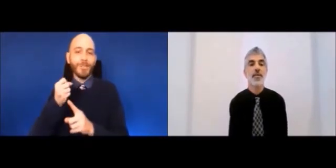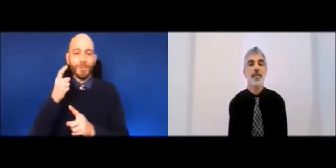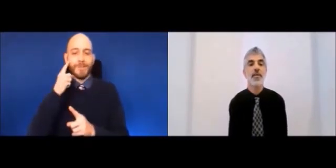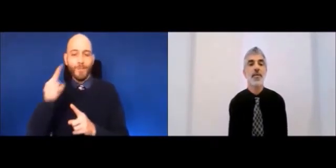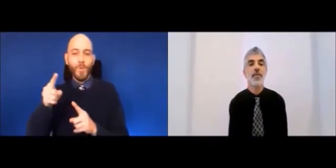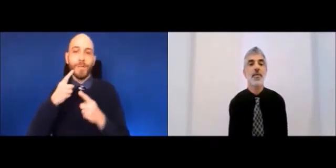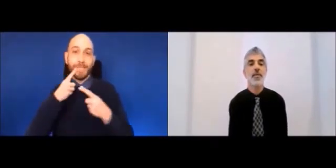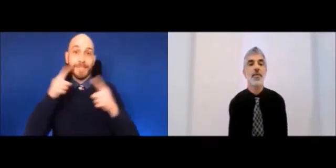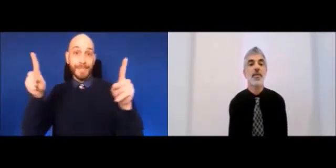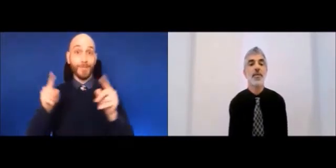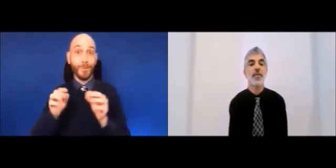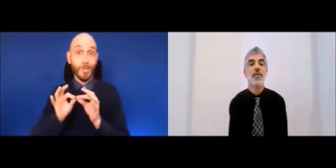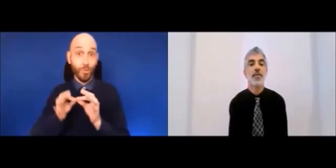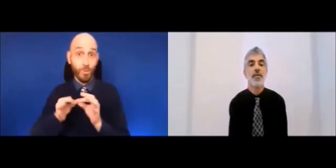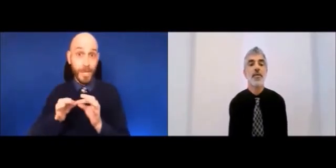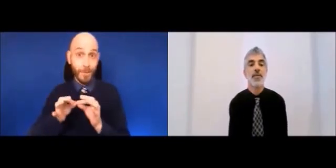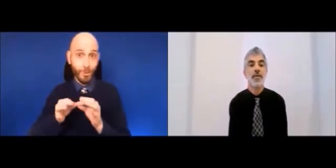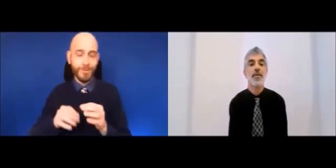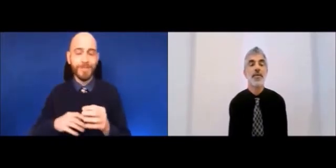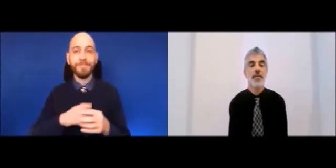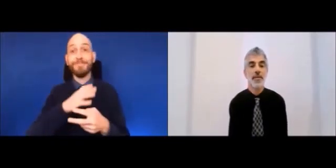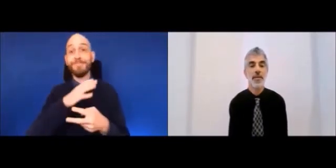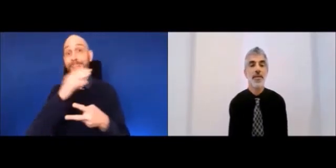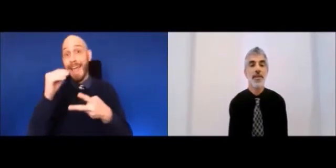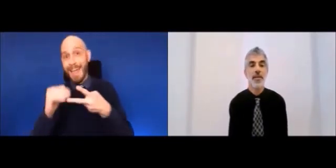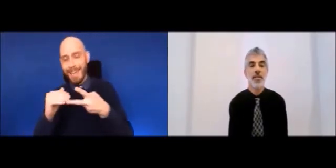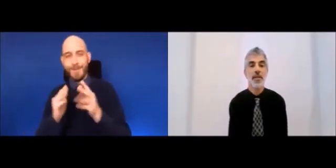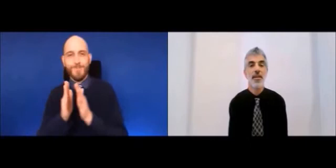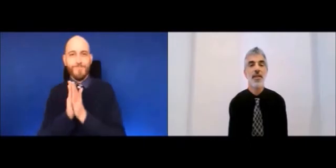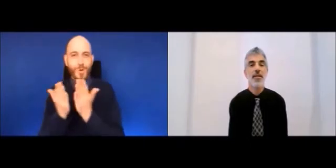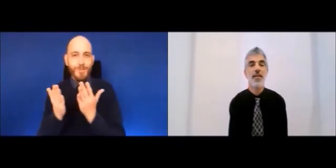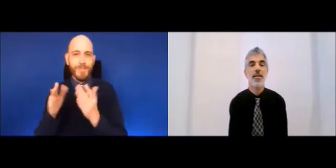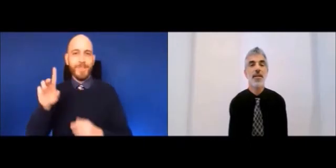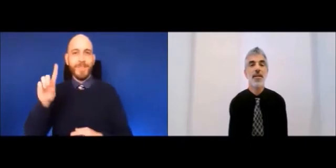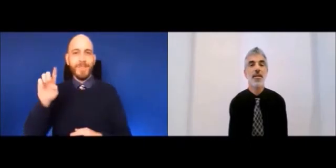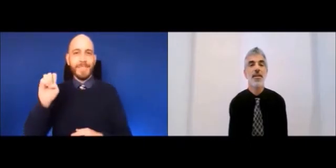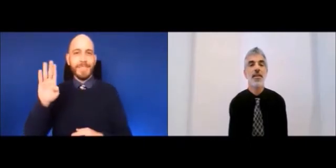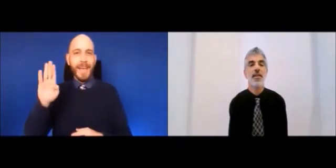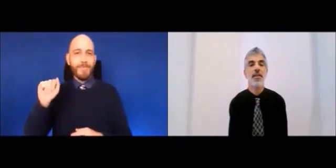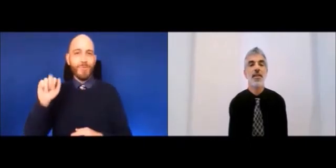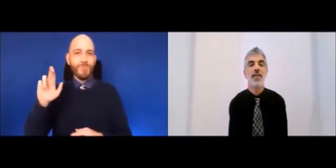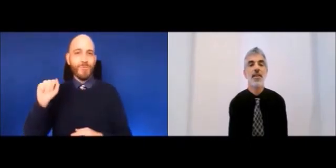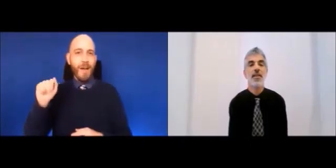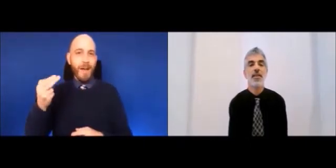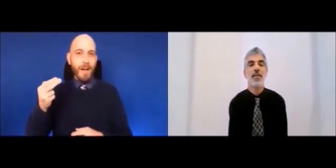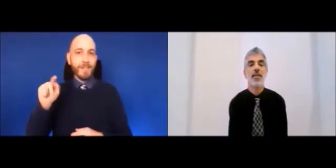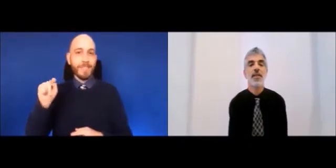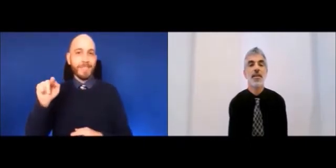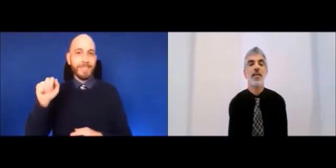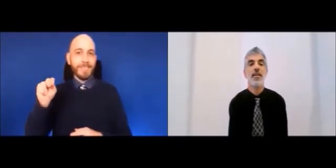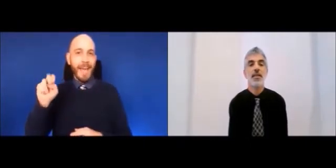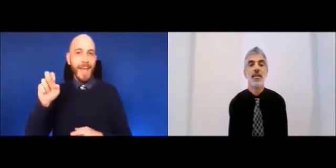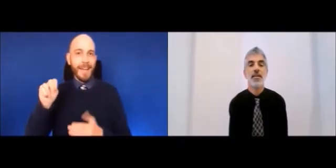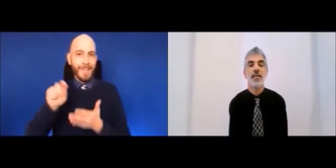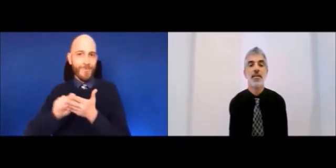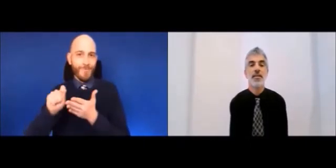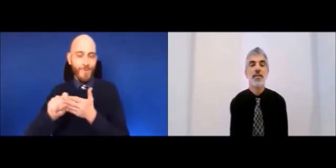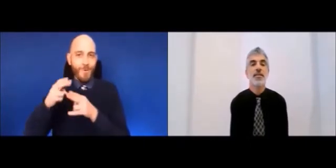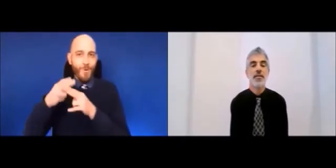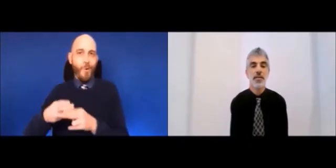titled Interpreting Culturally Rich Realities Research Implications for Successful Interpretations. The second